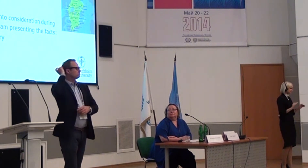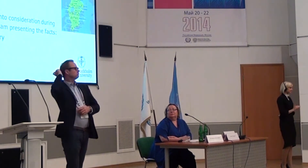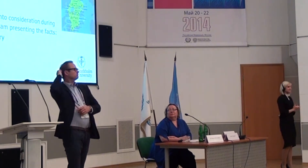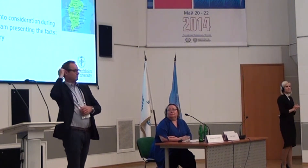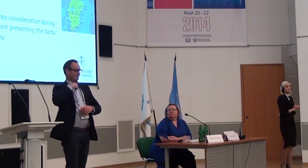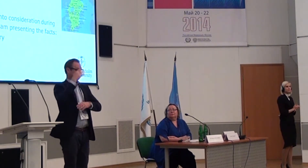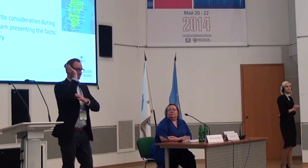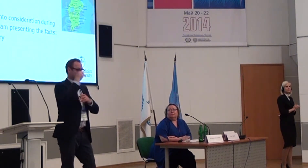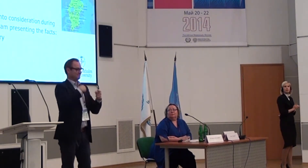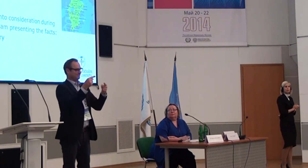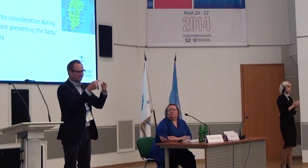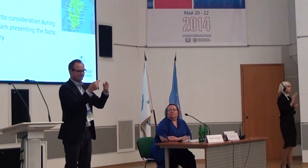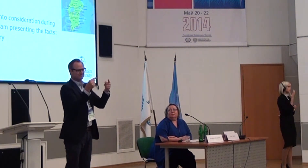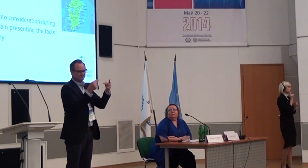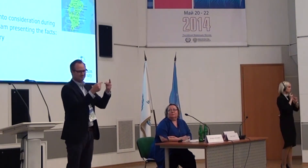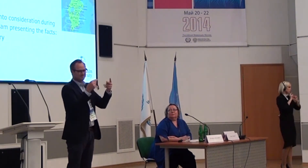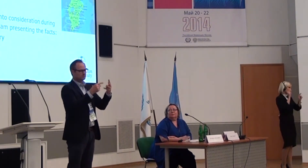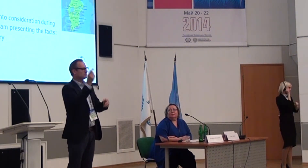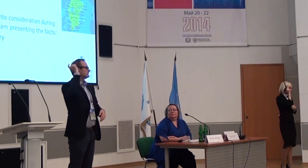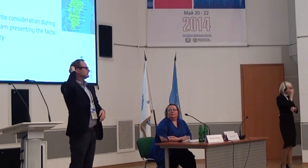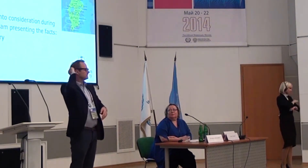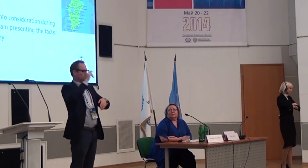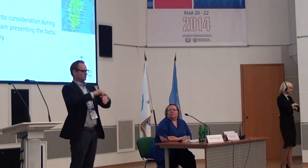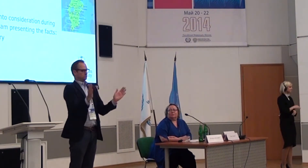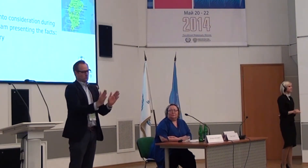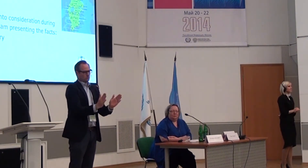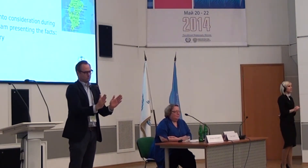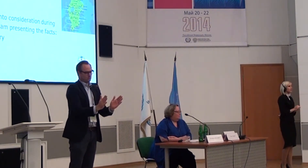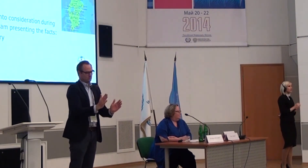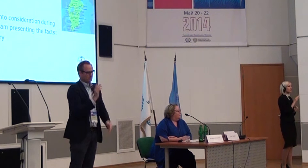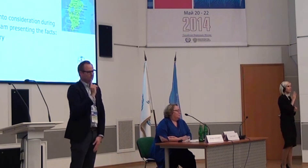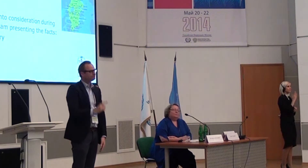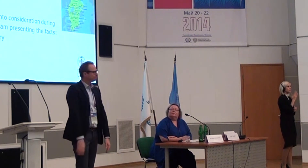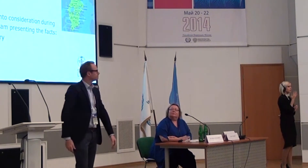I just want you to keep that in mind when you listen to me.